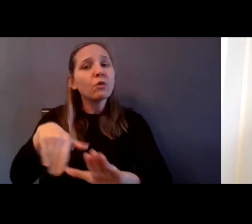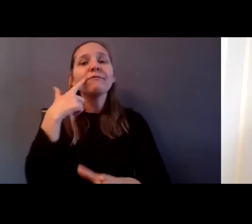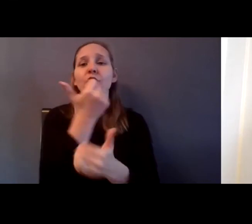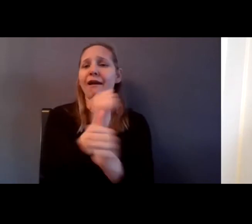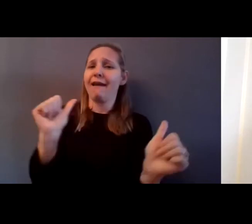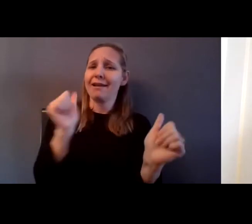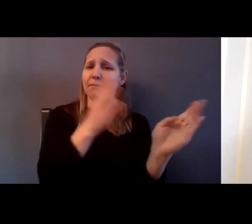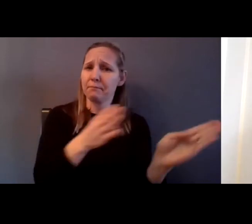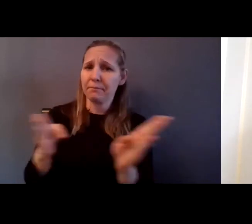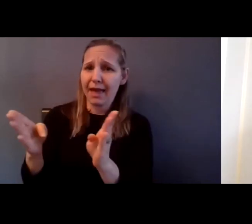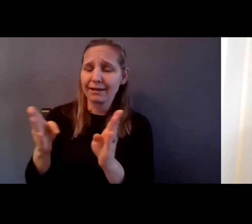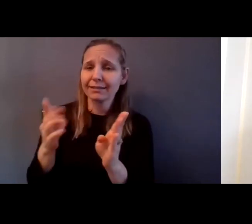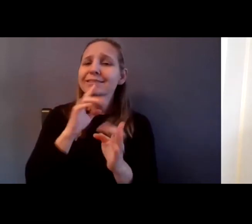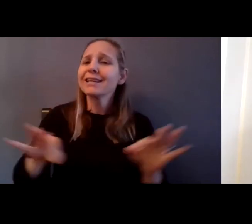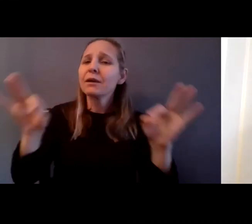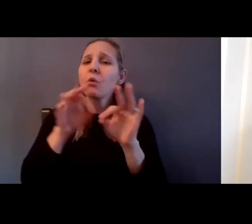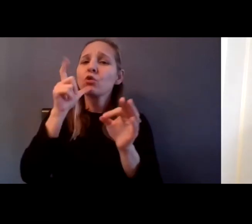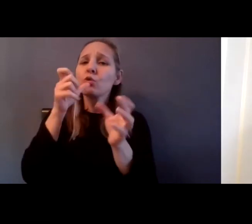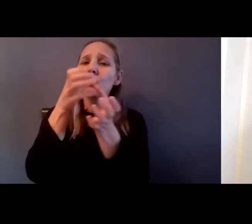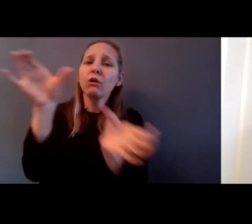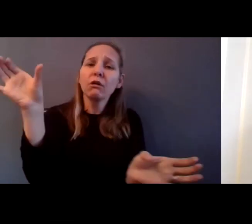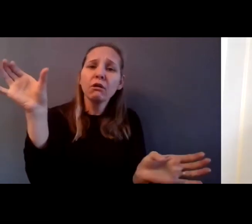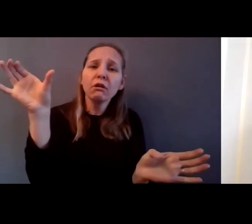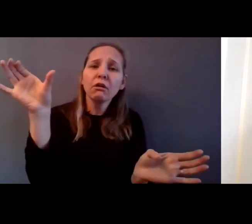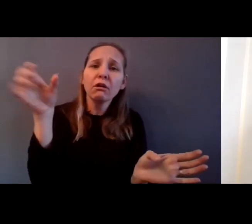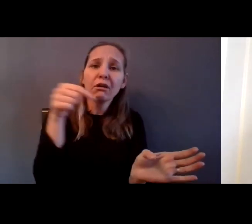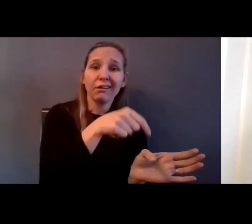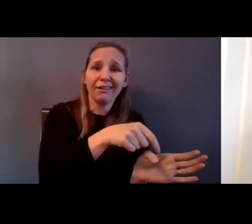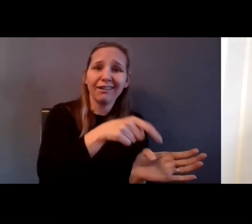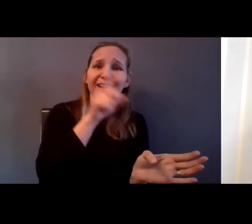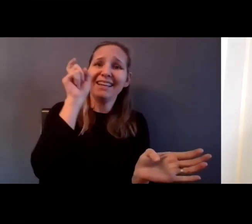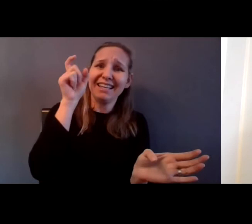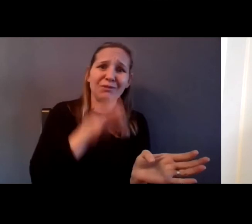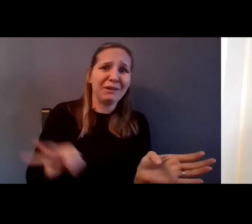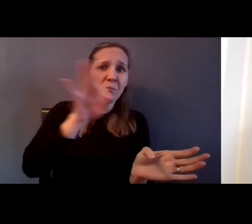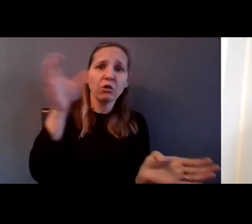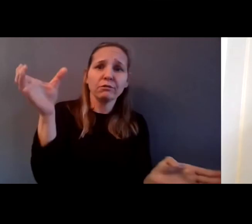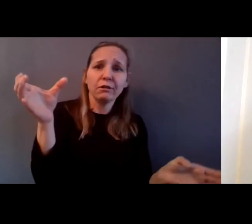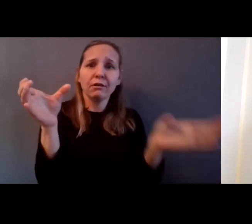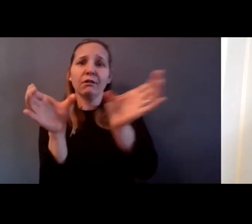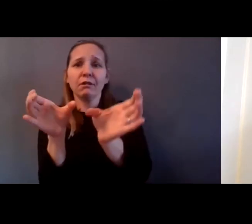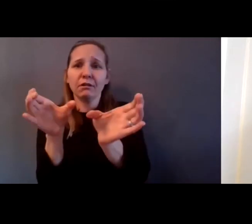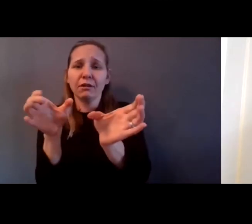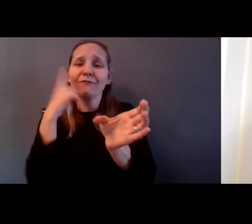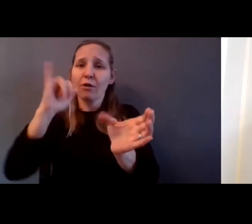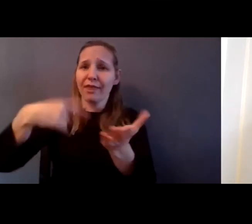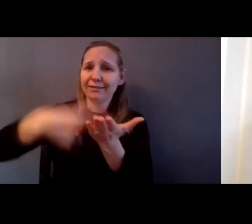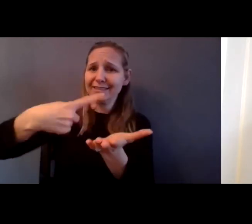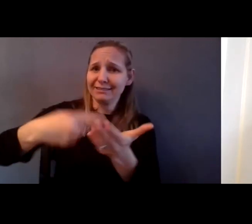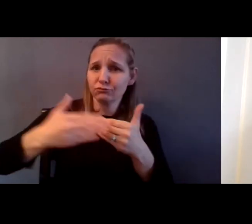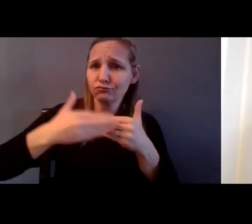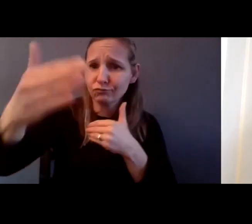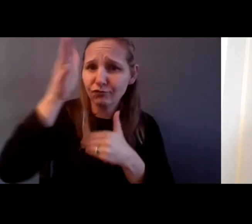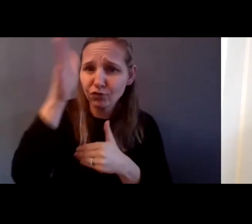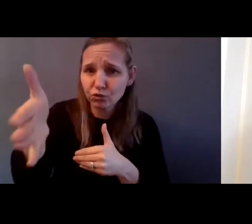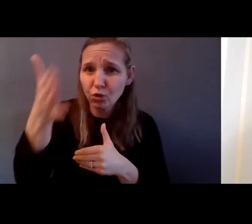those who have the least agency, the least financial, social, or political capital to the table, because when you're making plans for the city, you're in many